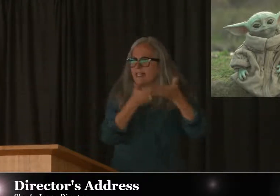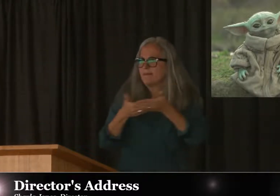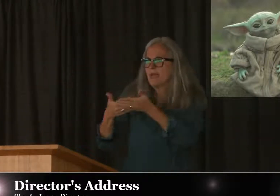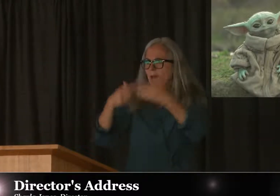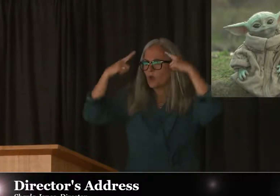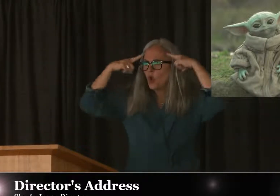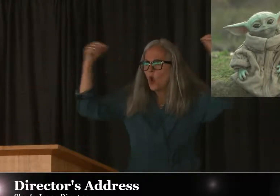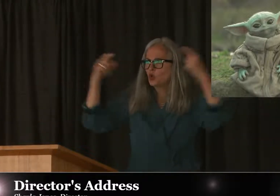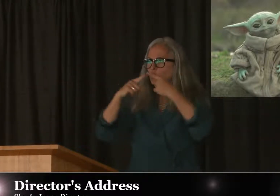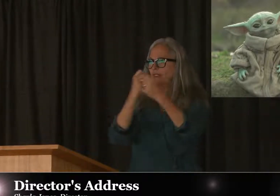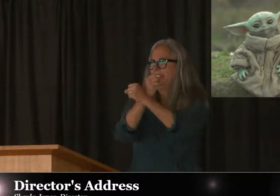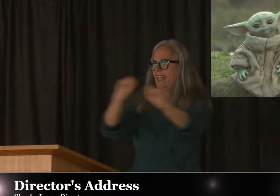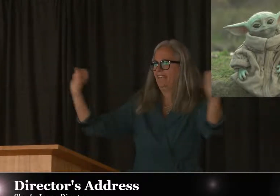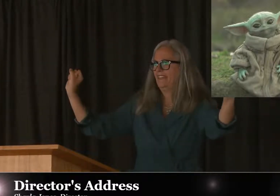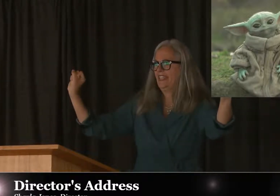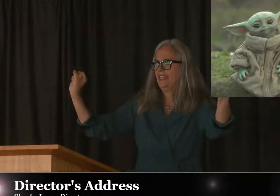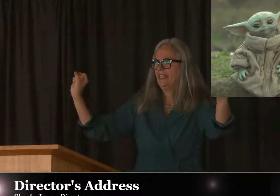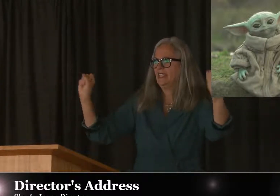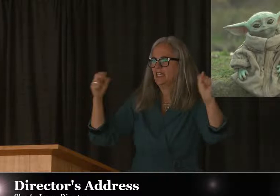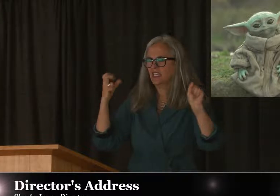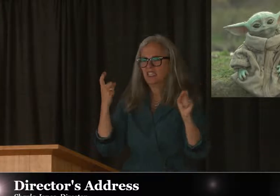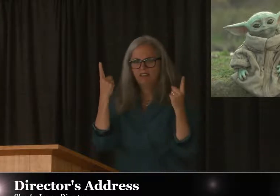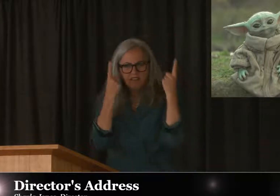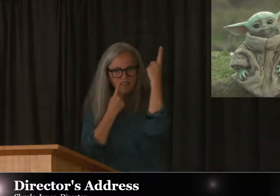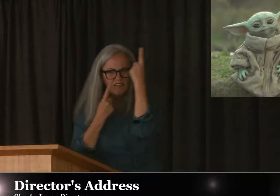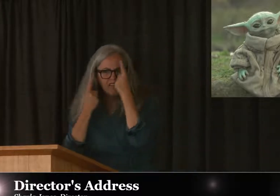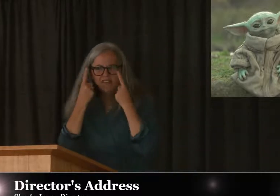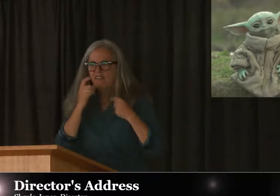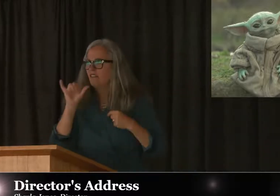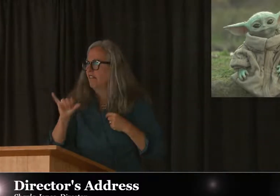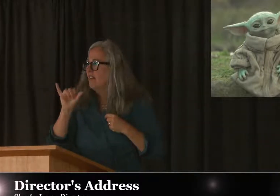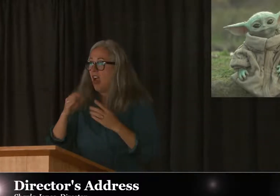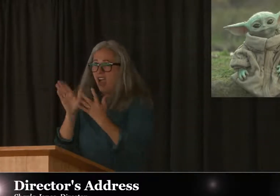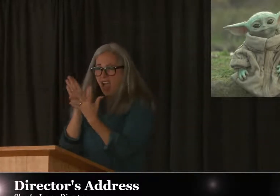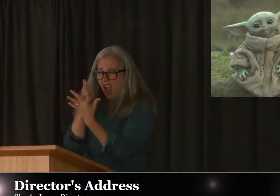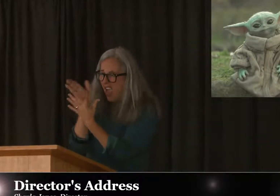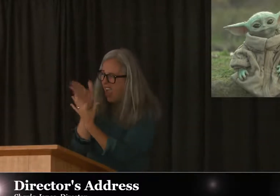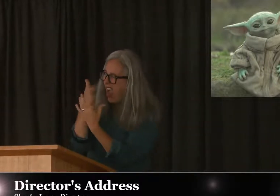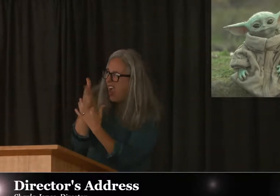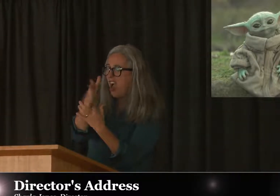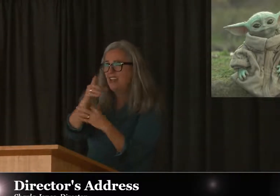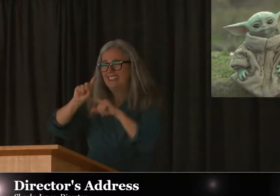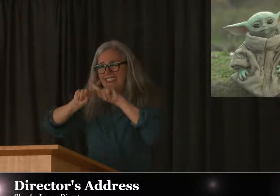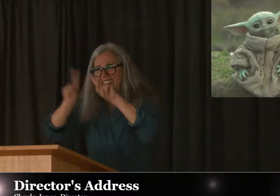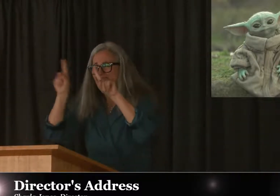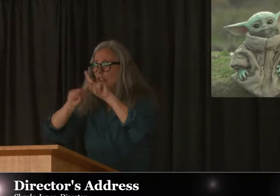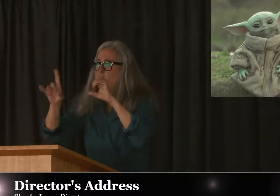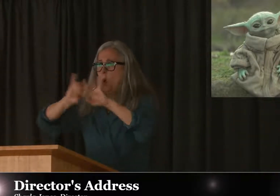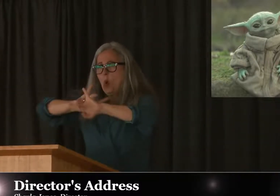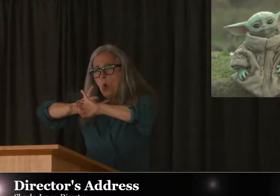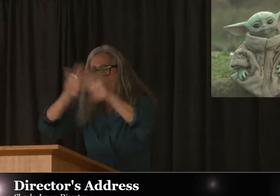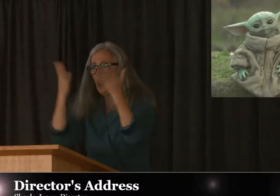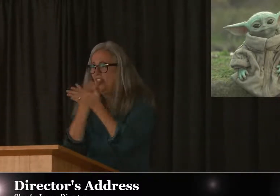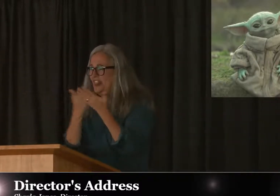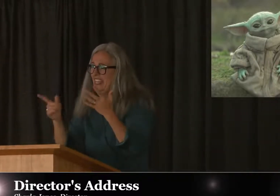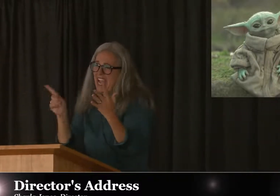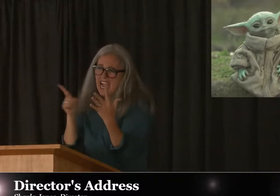His assignment, his task was to get Baby Yoda to safety. And Mando stayed curious through all the different adventures and challenges